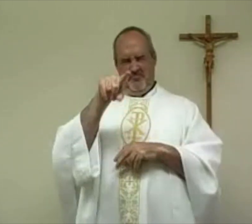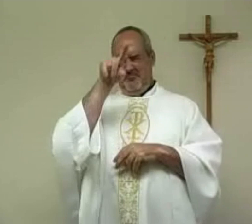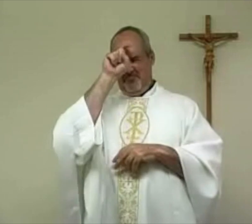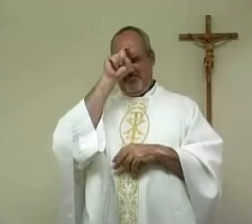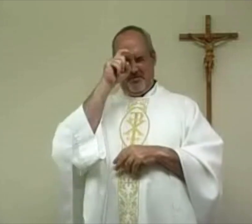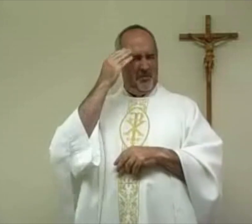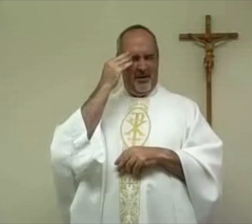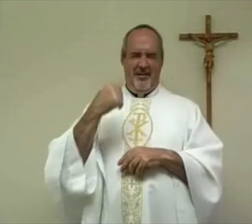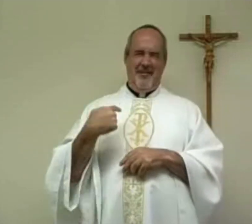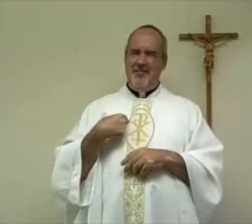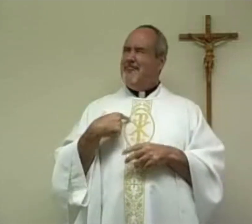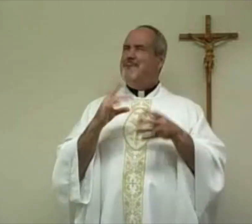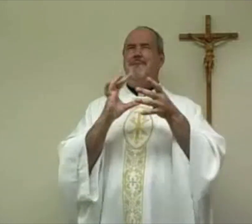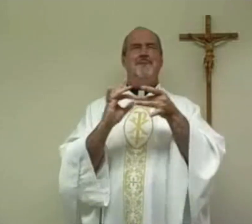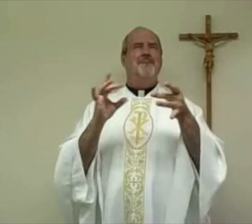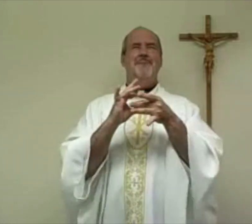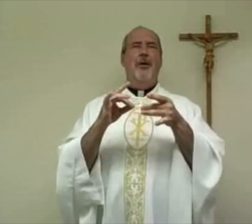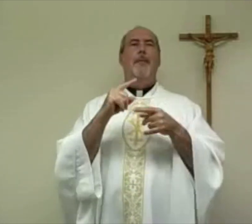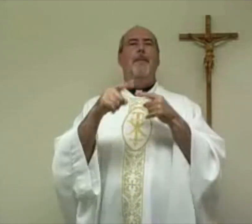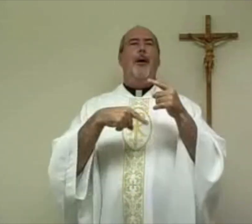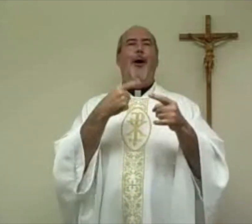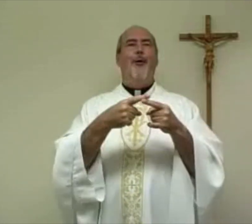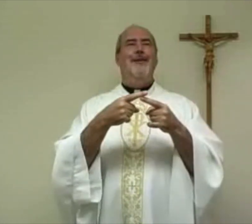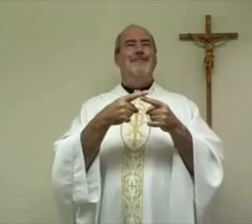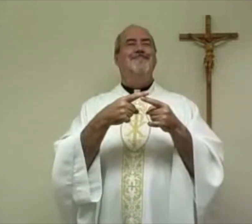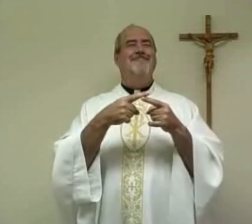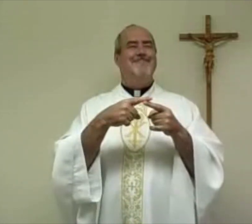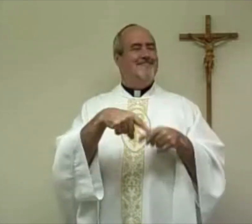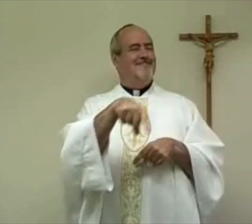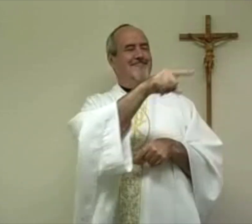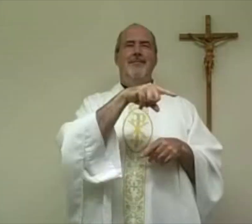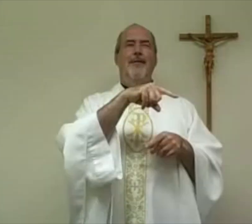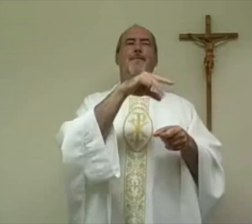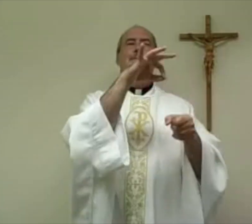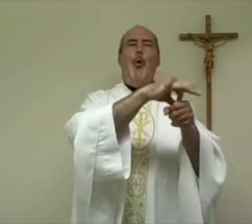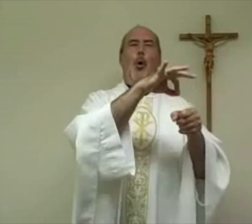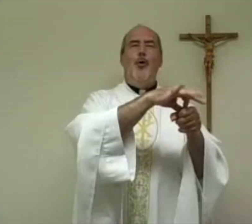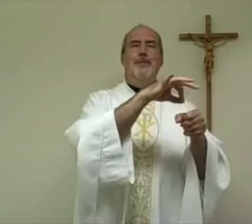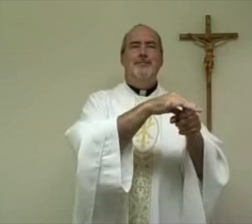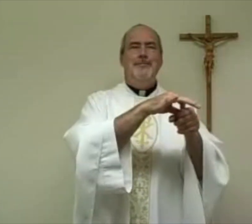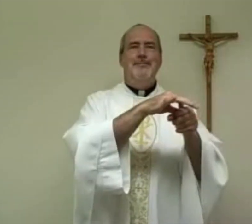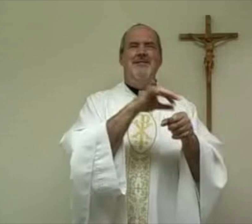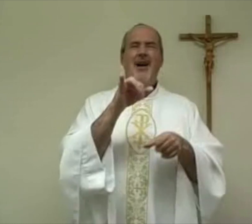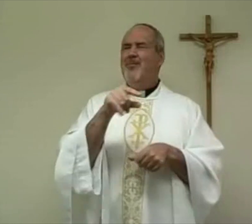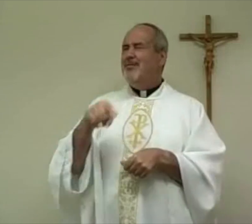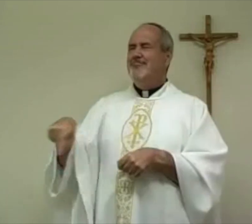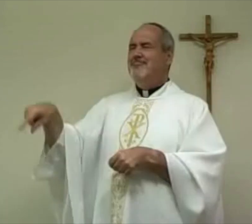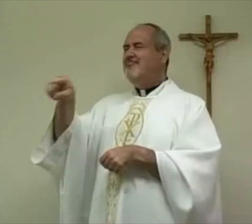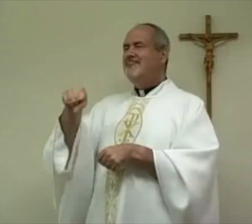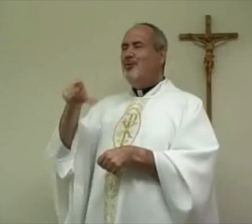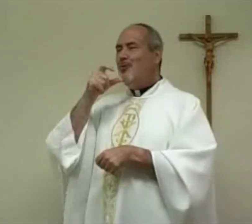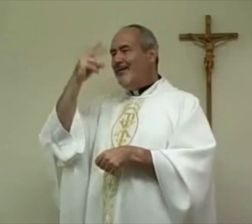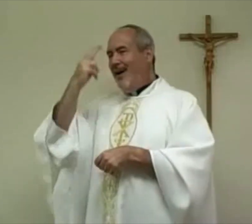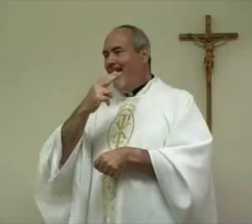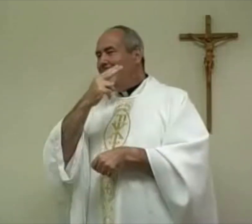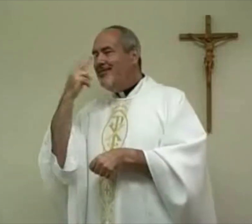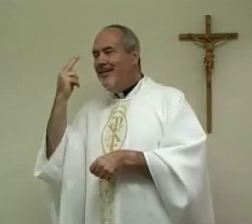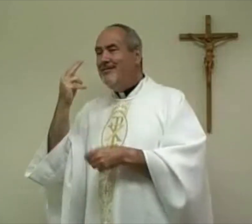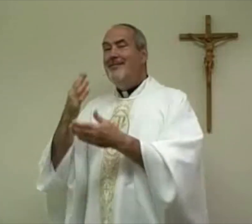So now you're looking at me as I'm telling these stories, and you may be wondering why I'm talking about